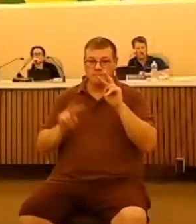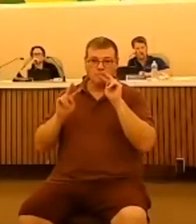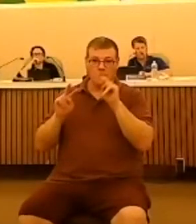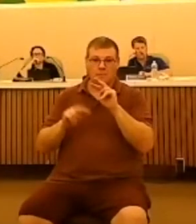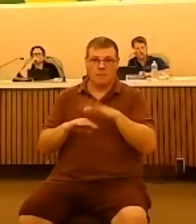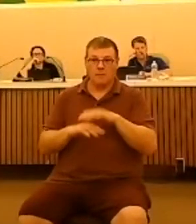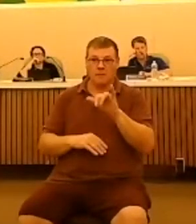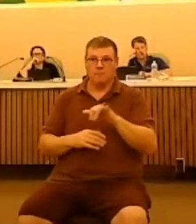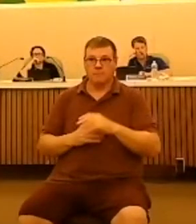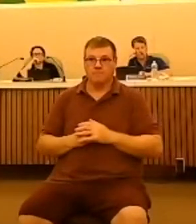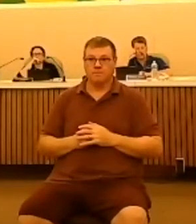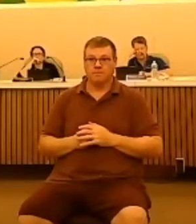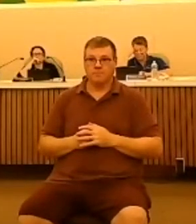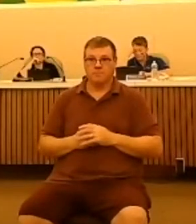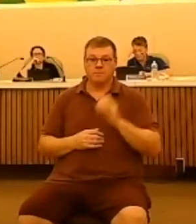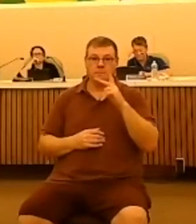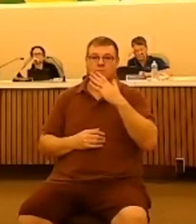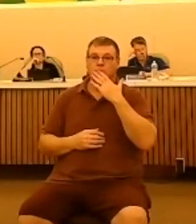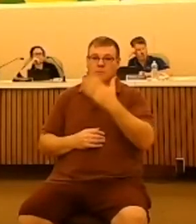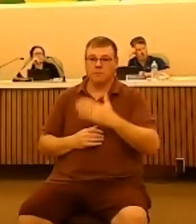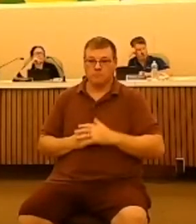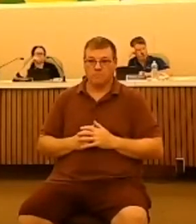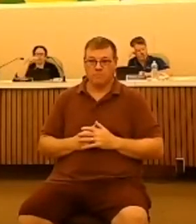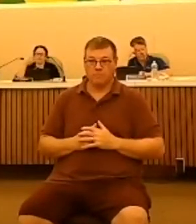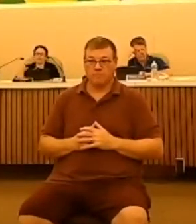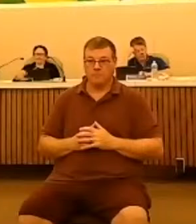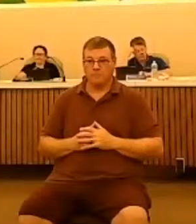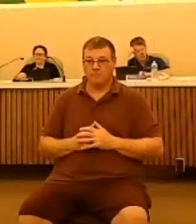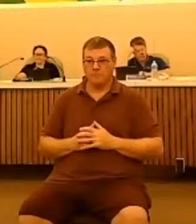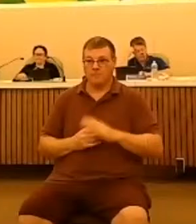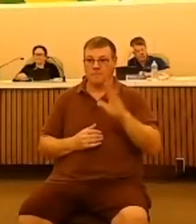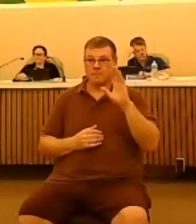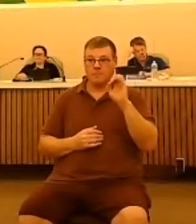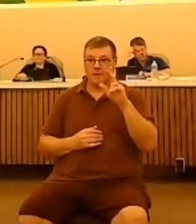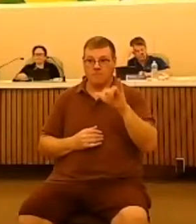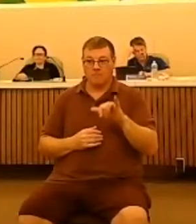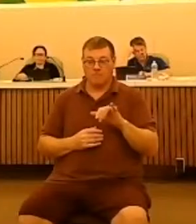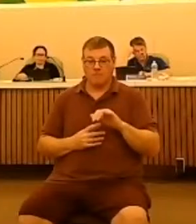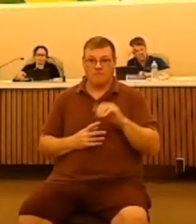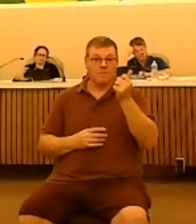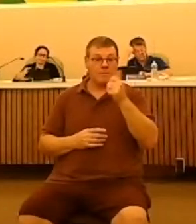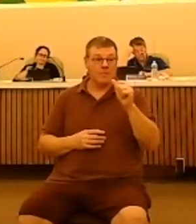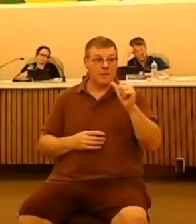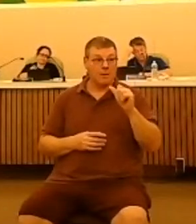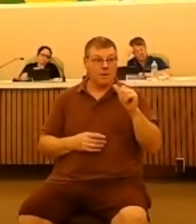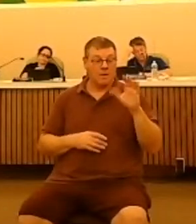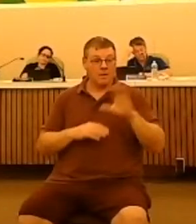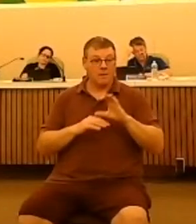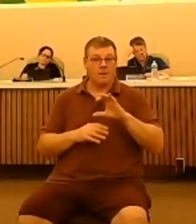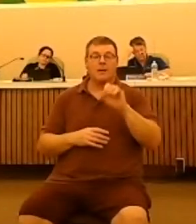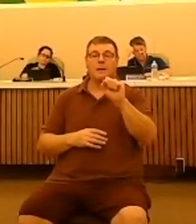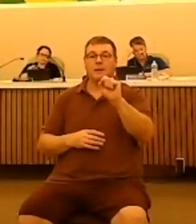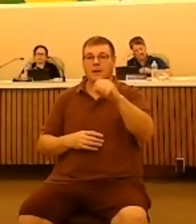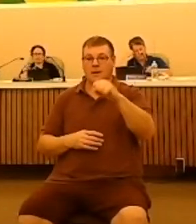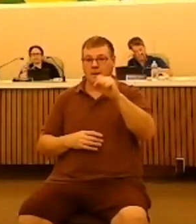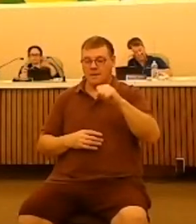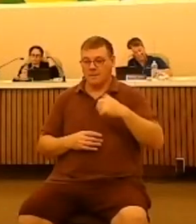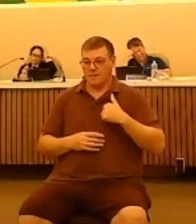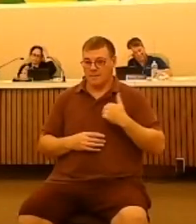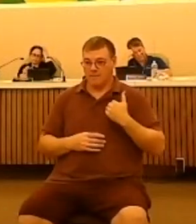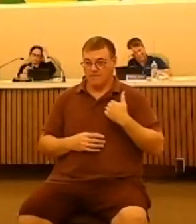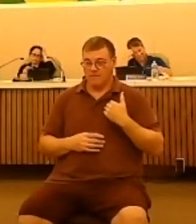at that. Okay. Thank you. Thank you. Becky, anyone online? Yes, I have